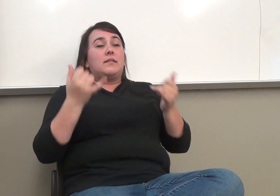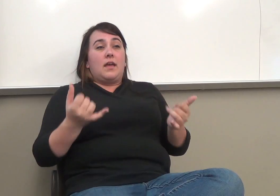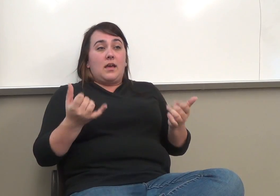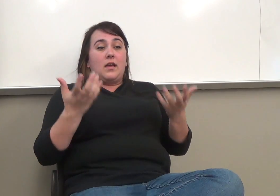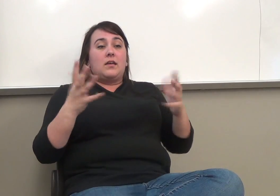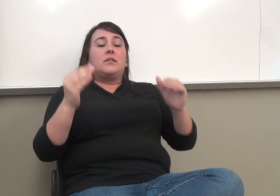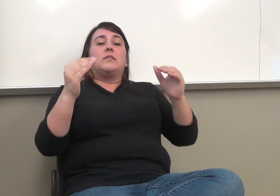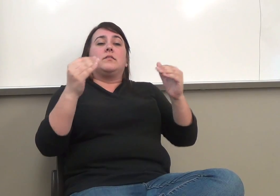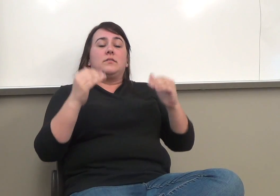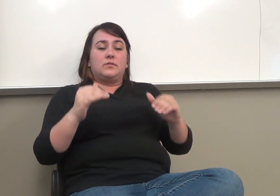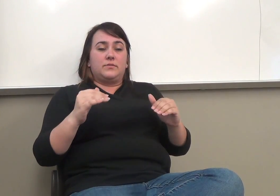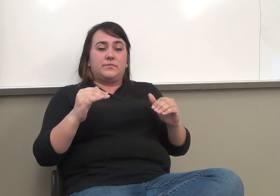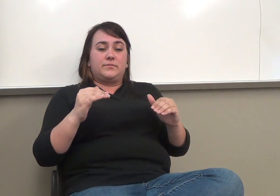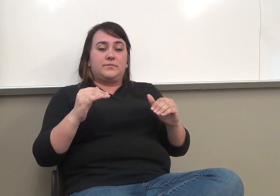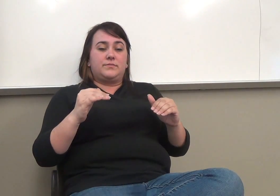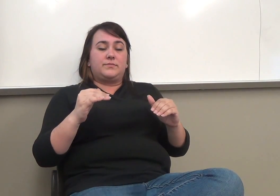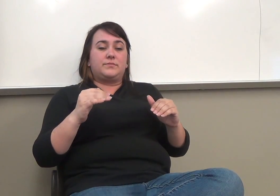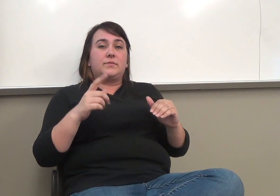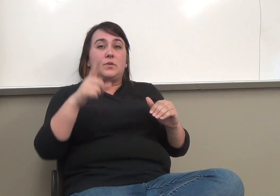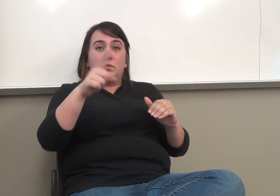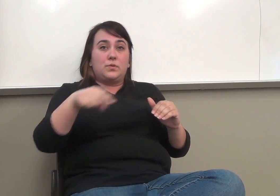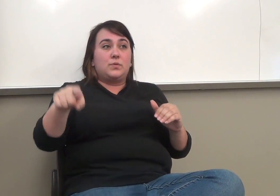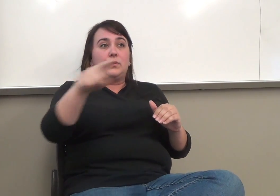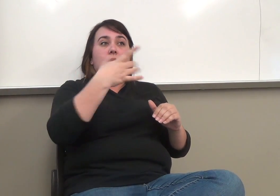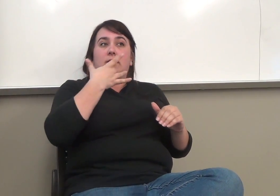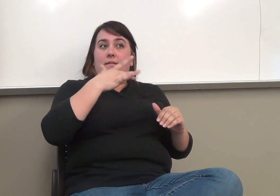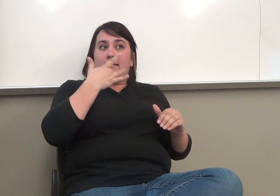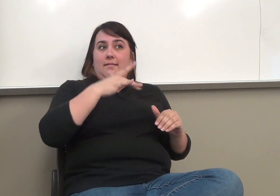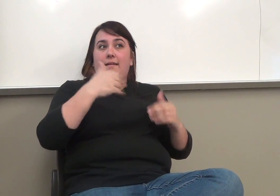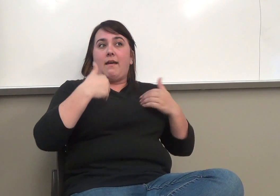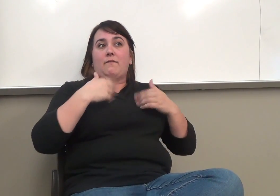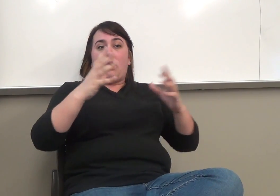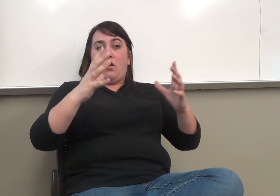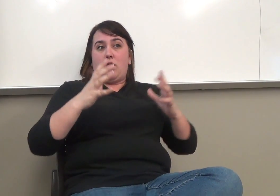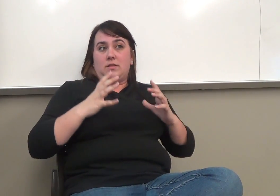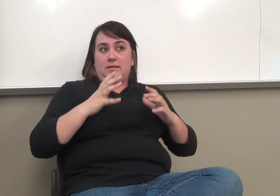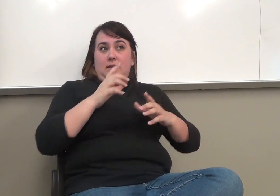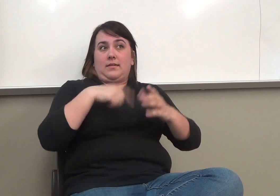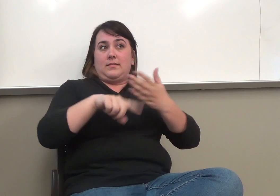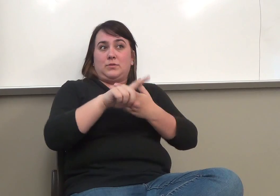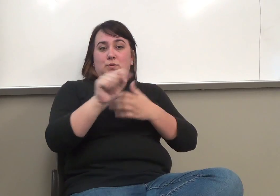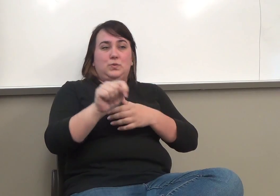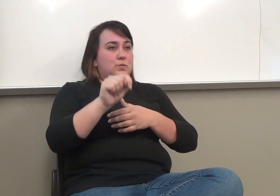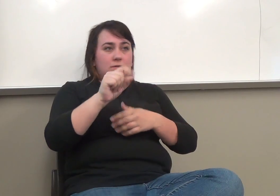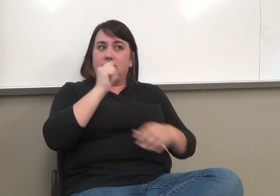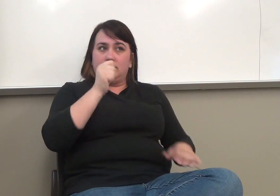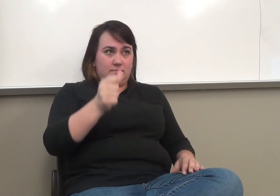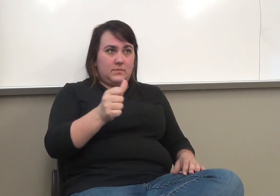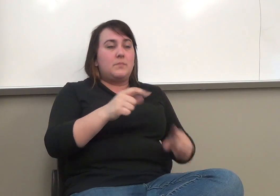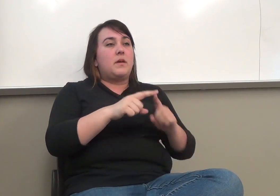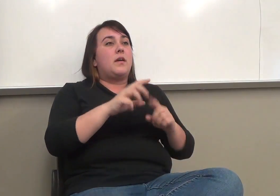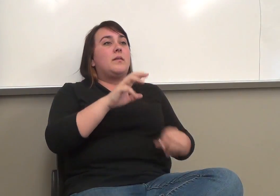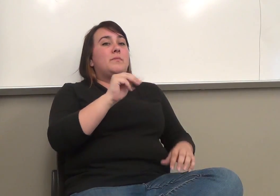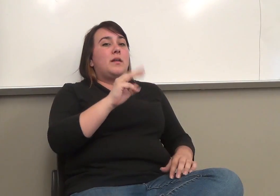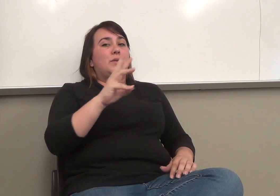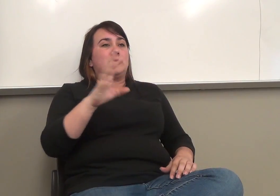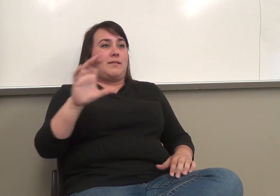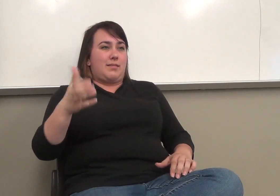moving into, of course, you guys luckily don't have a holiday on Tuesday. But like I said, if you do have Monday, Wednesday, or Monday,